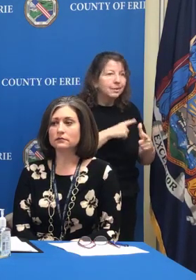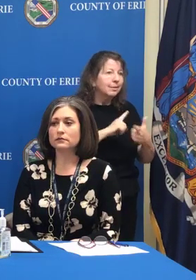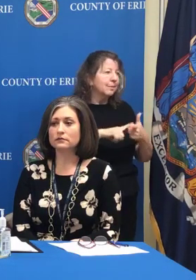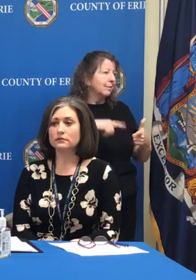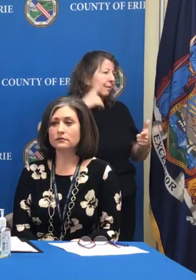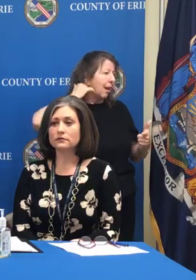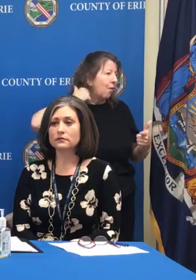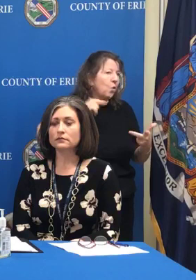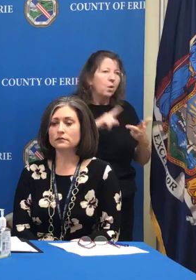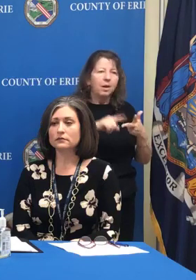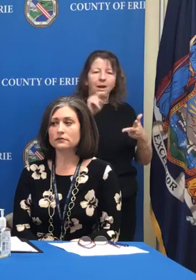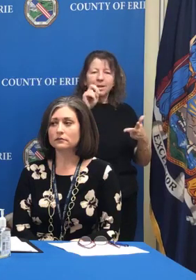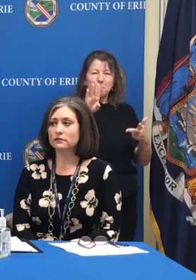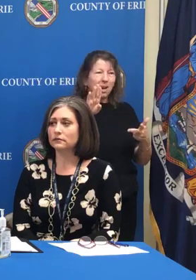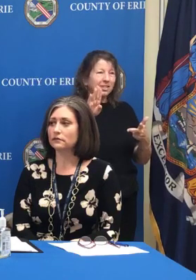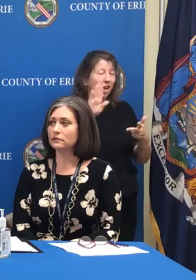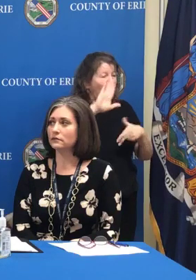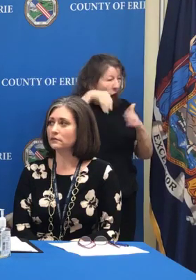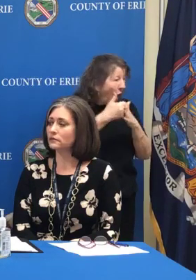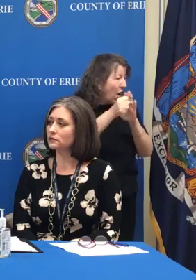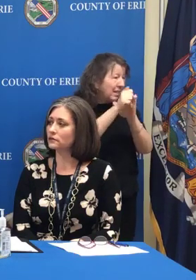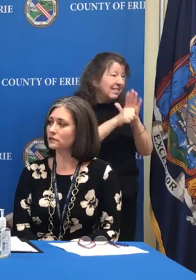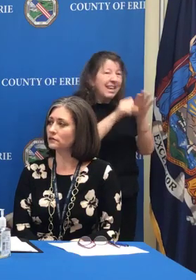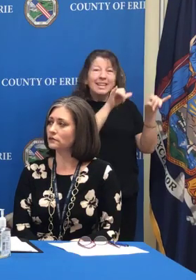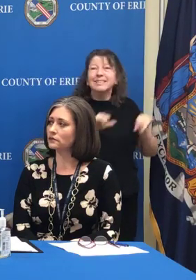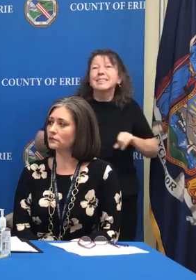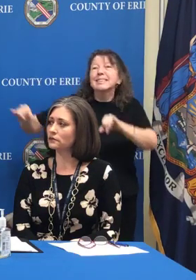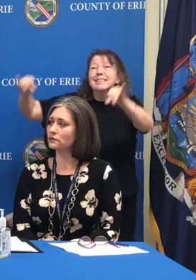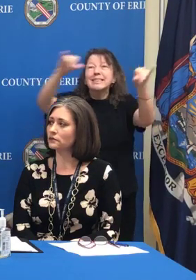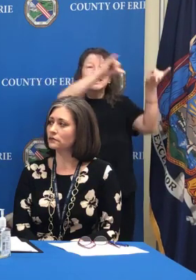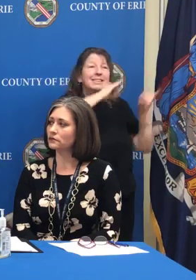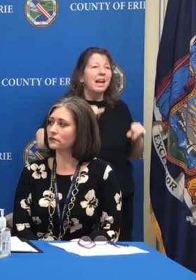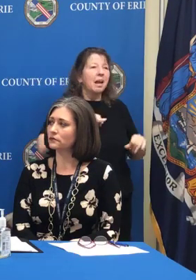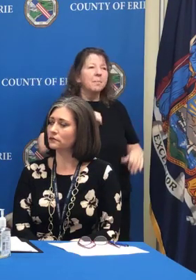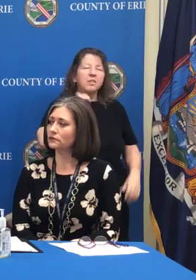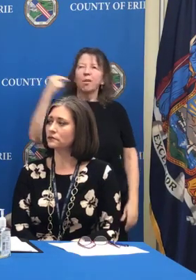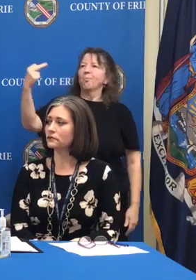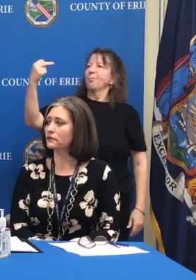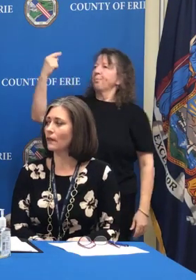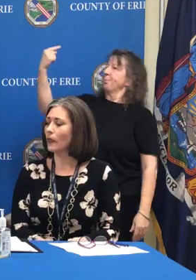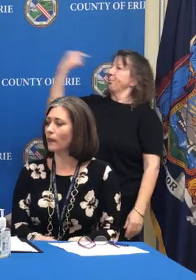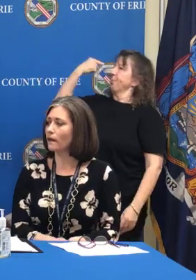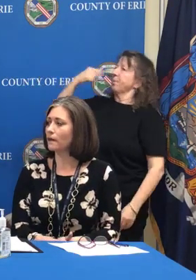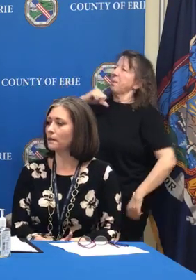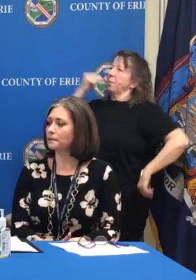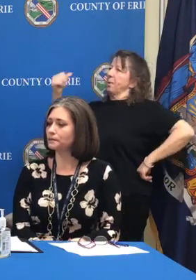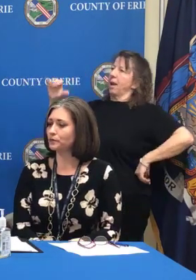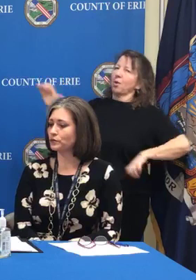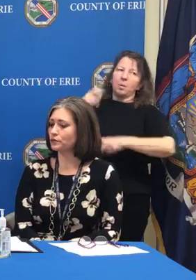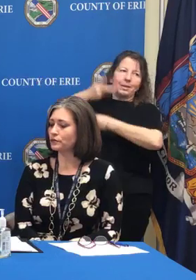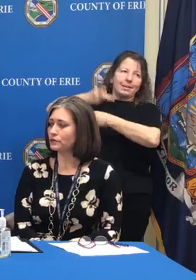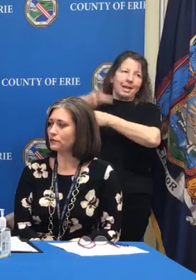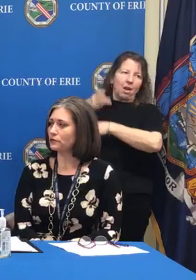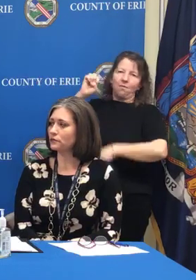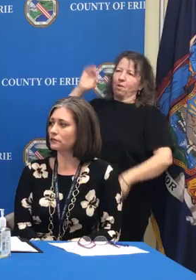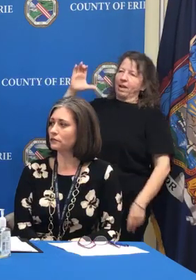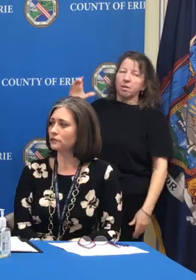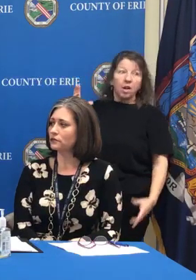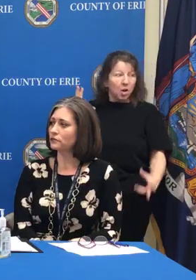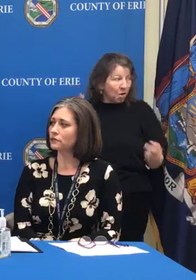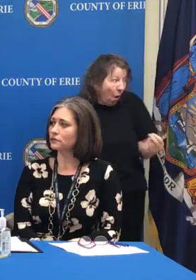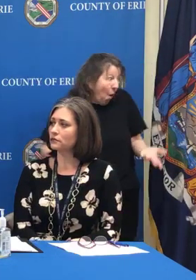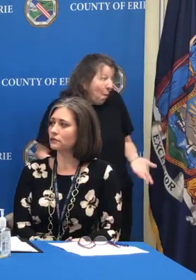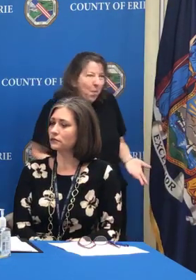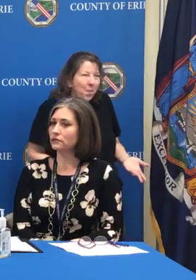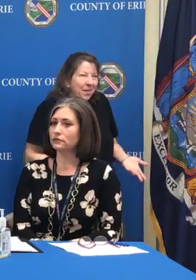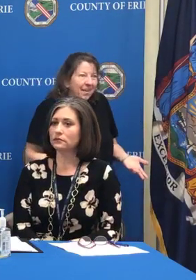Nebraska, that they're saying the same thing. It's not like we're being treated poorly compared to the rest of the country. Compared to New York